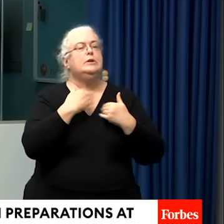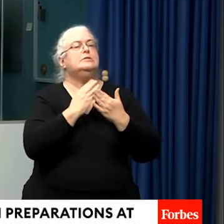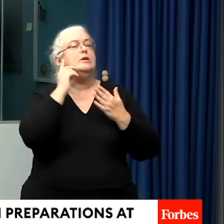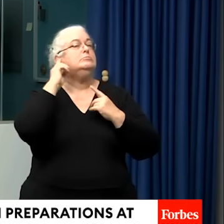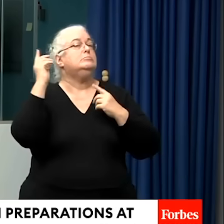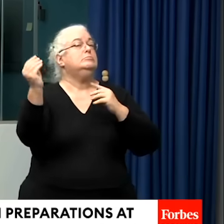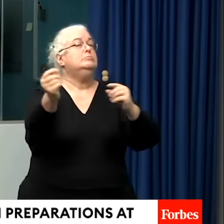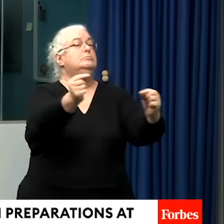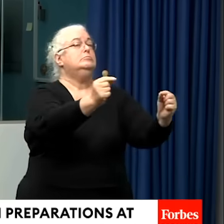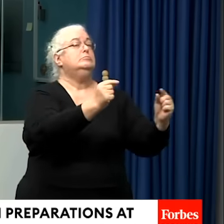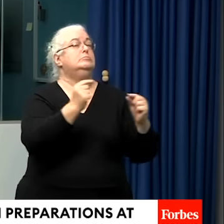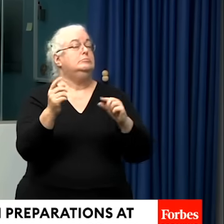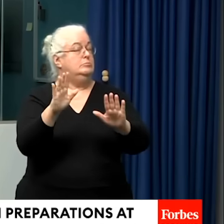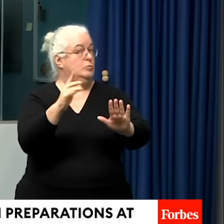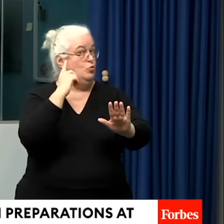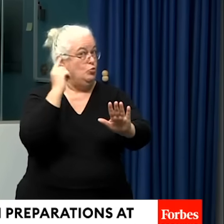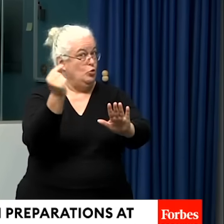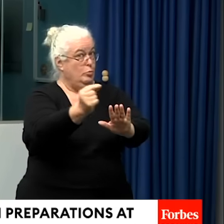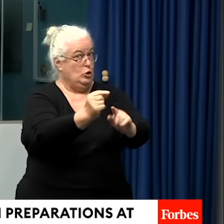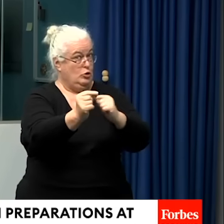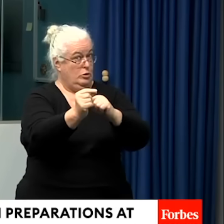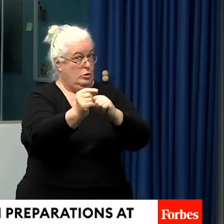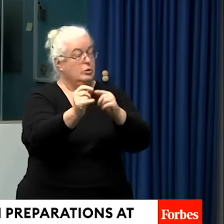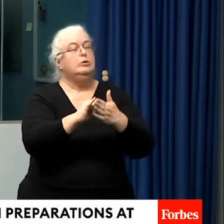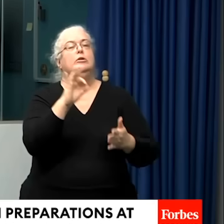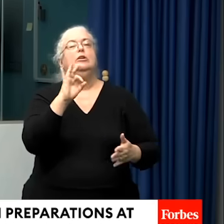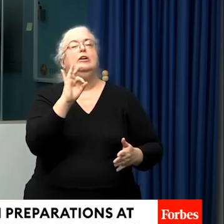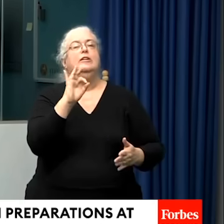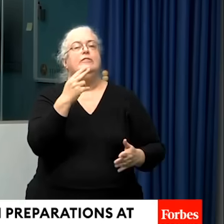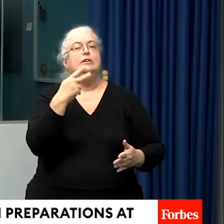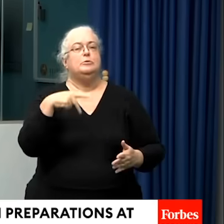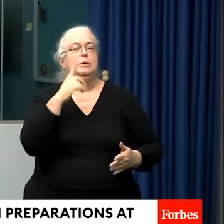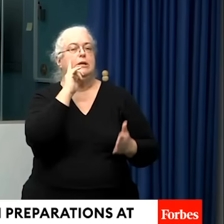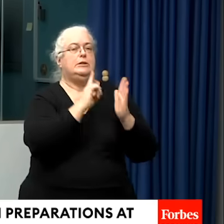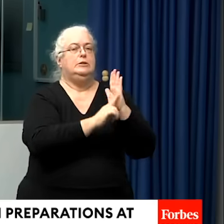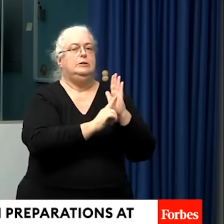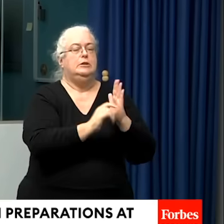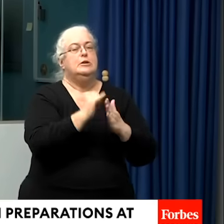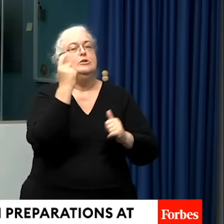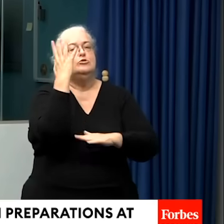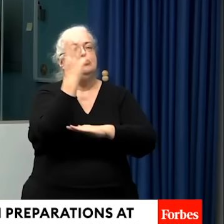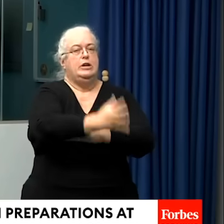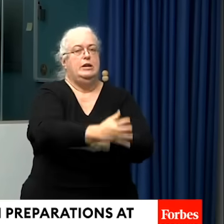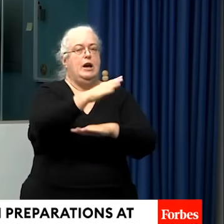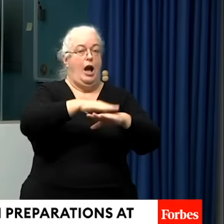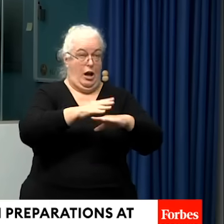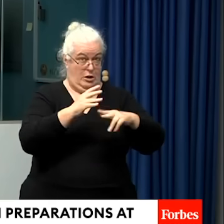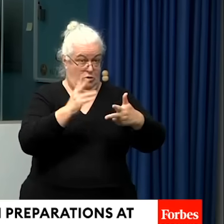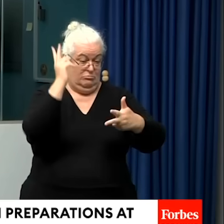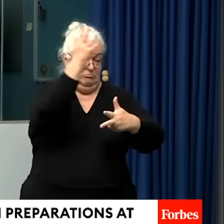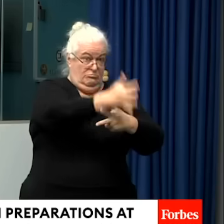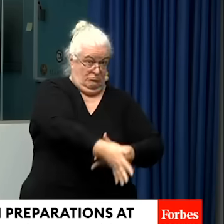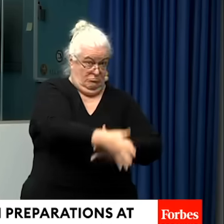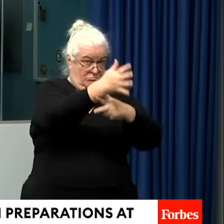there, and again, right now, I have to say that they are rumors. We've got FHP and some others working on this. Perhaps a tree fell in a car. Again, we can't